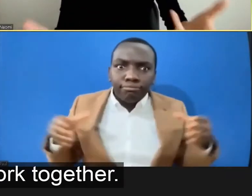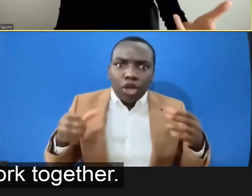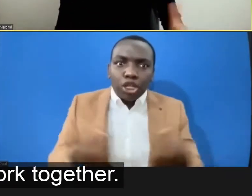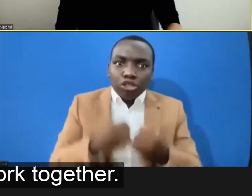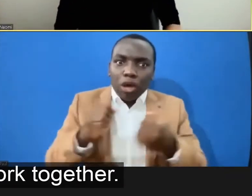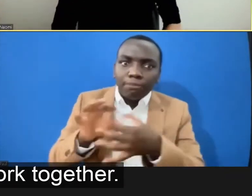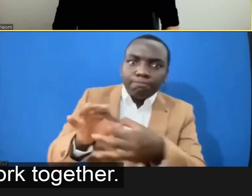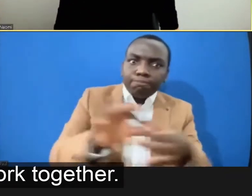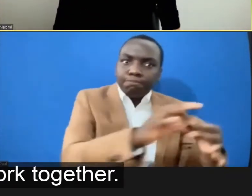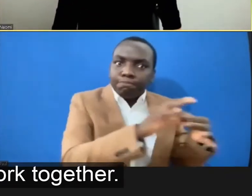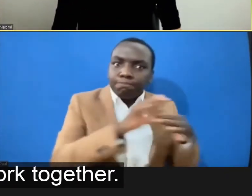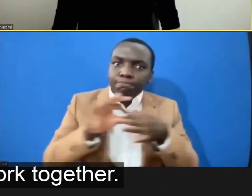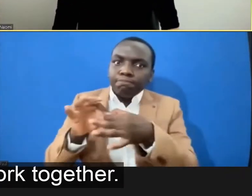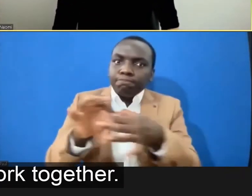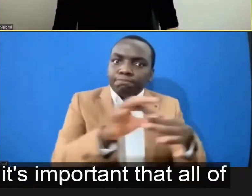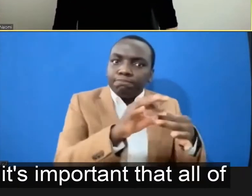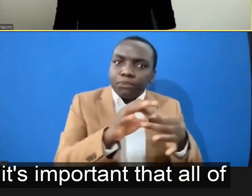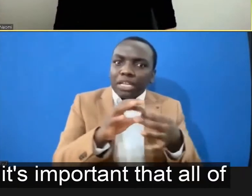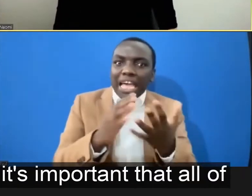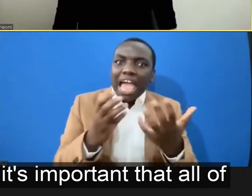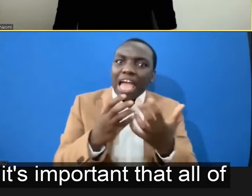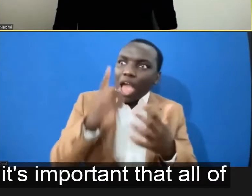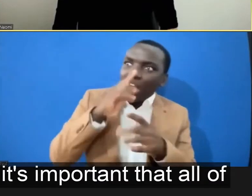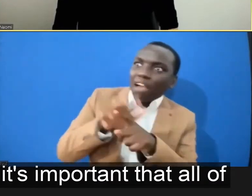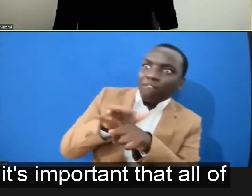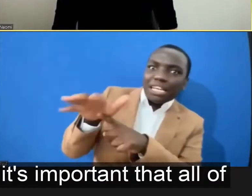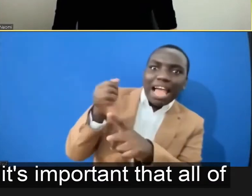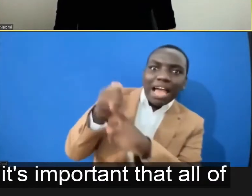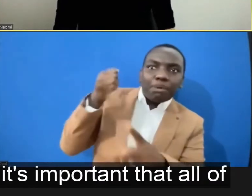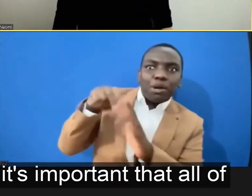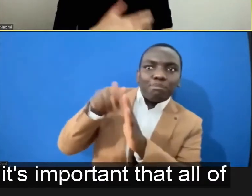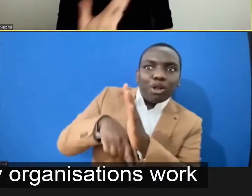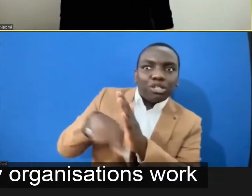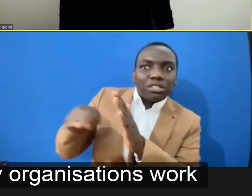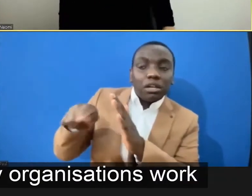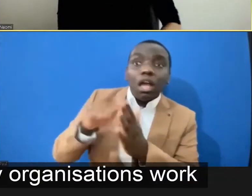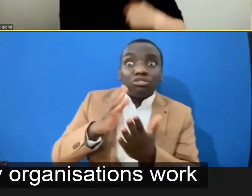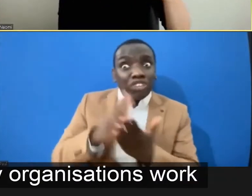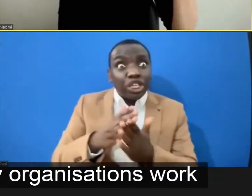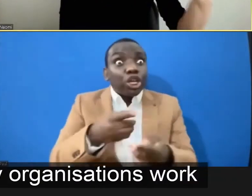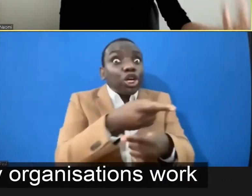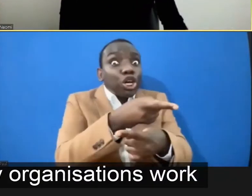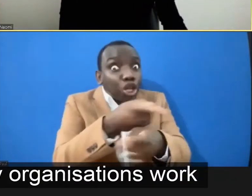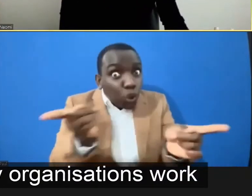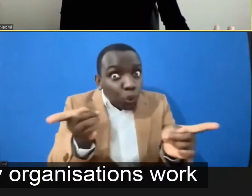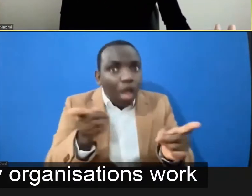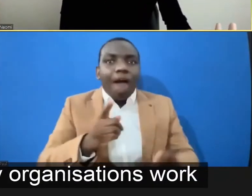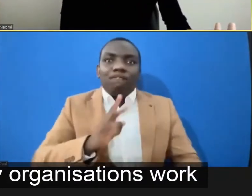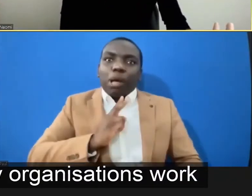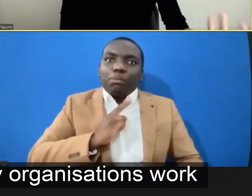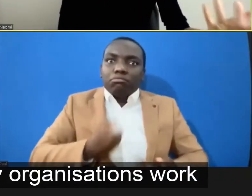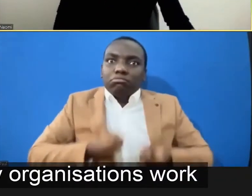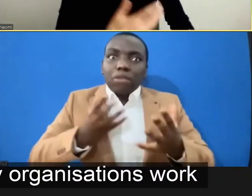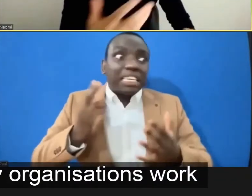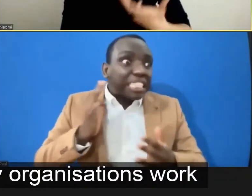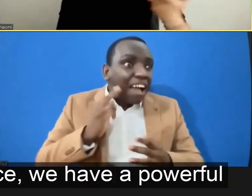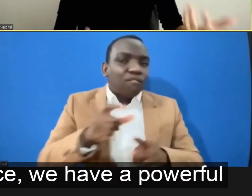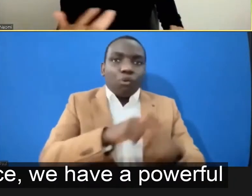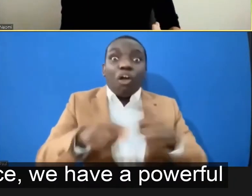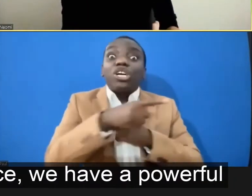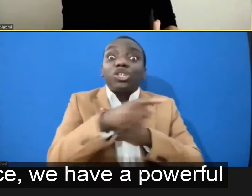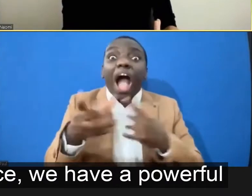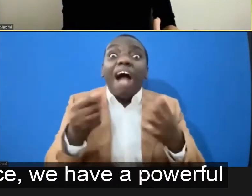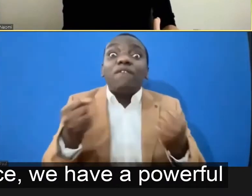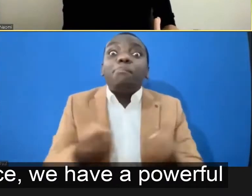the collective along to work together. There's strength in numbers, so it's important that all of these leaders and community organisations